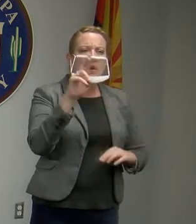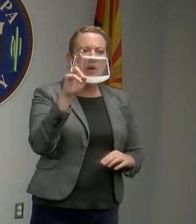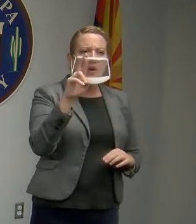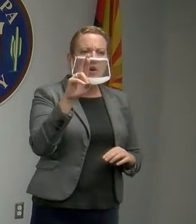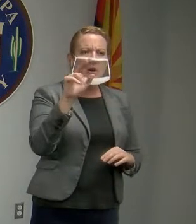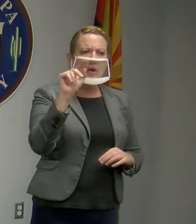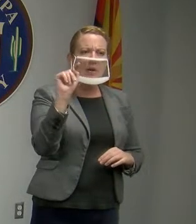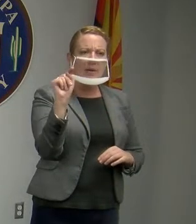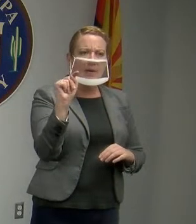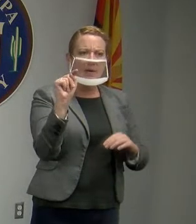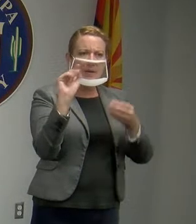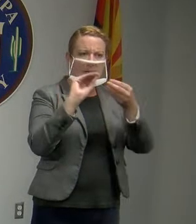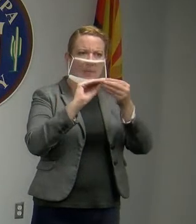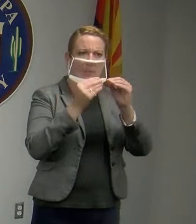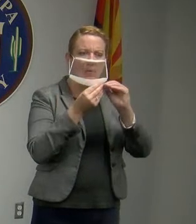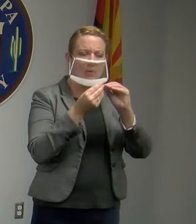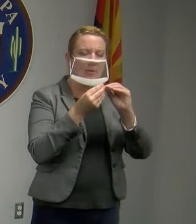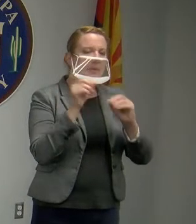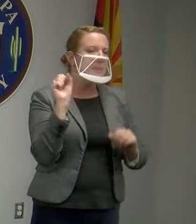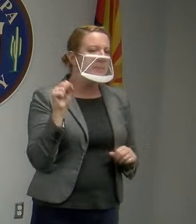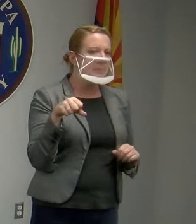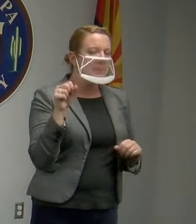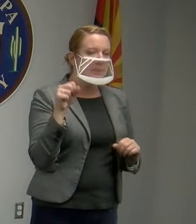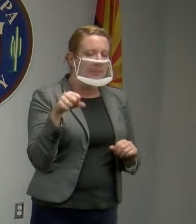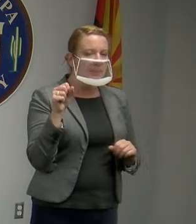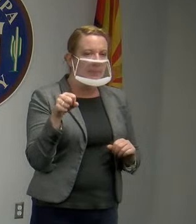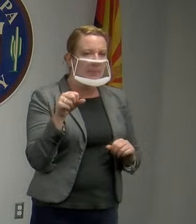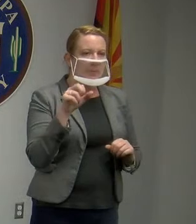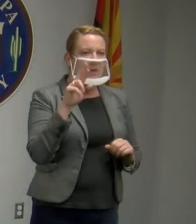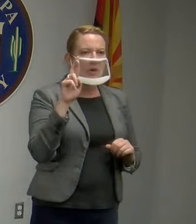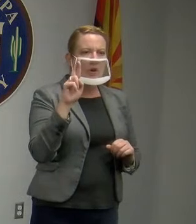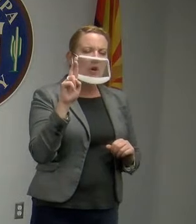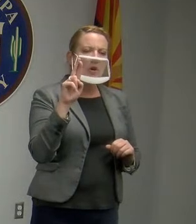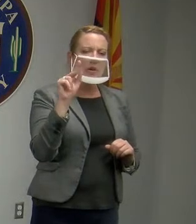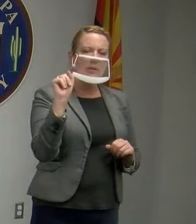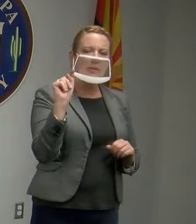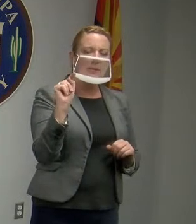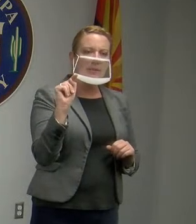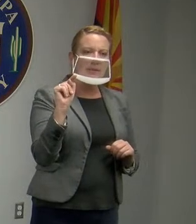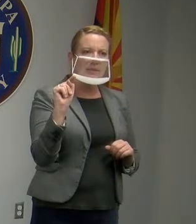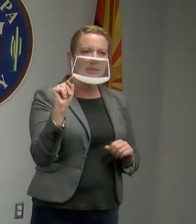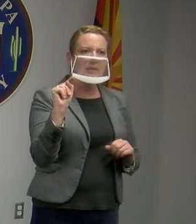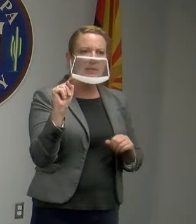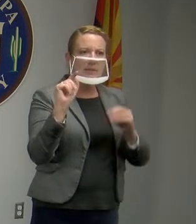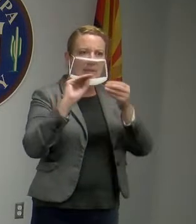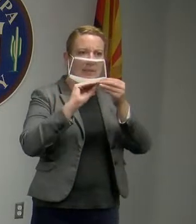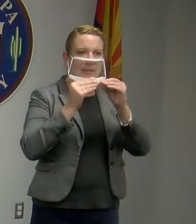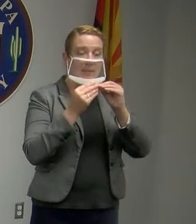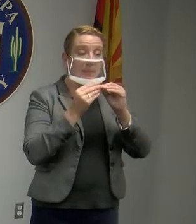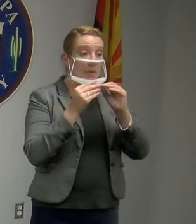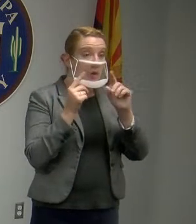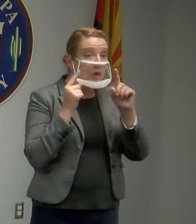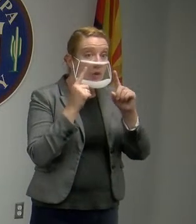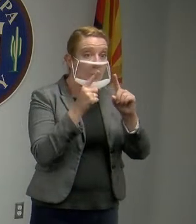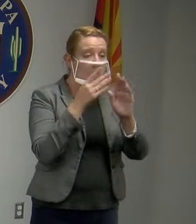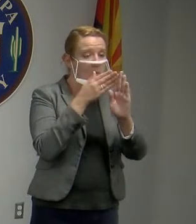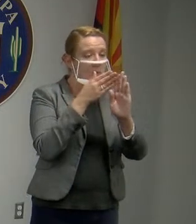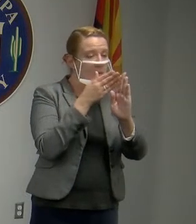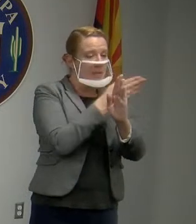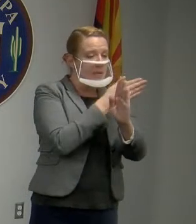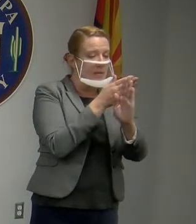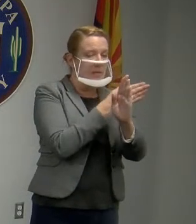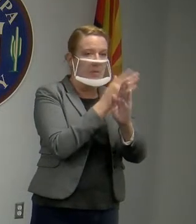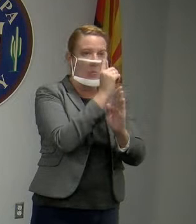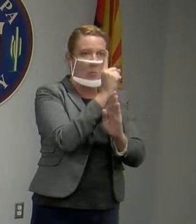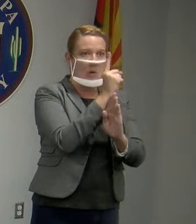Mike? Correct, Fields. The site RT.live, I know a lot of people track that. It has Sure. Arizona under 1. So one of my questions would